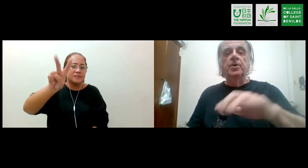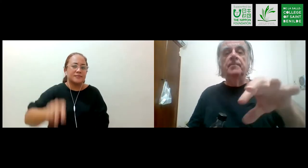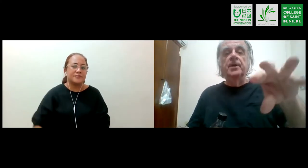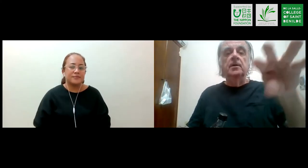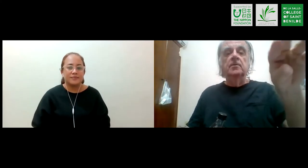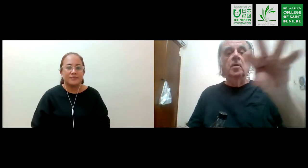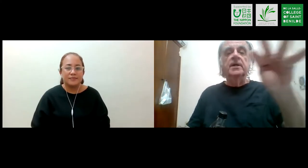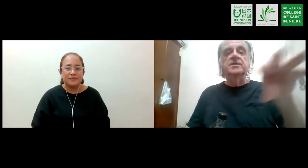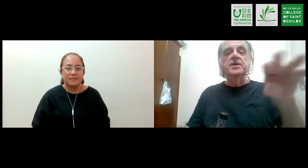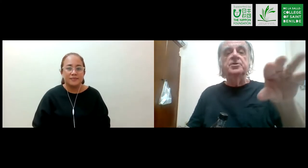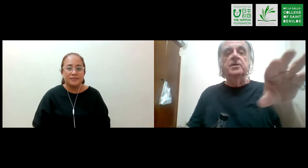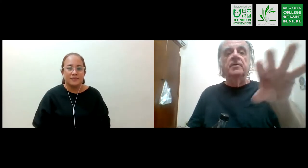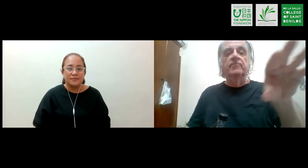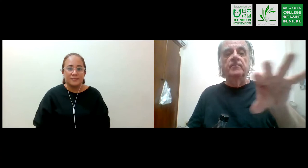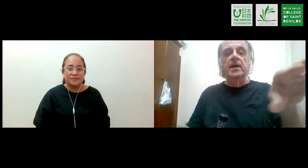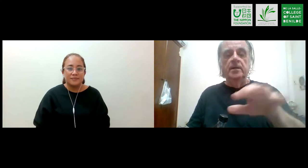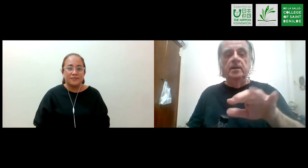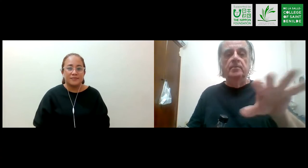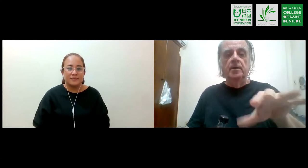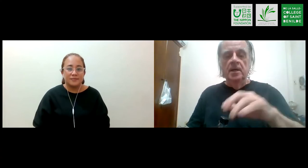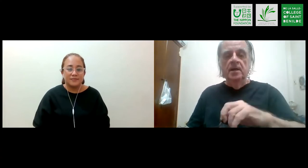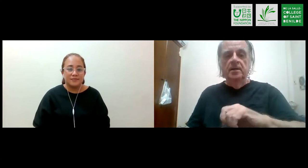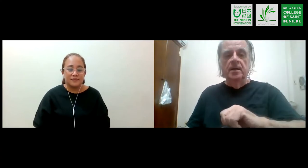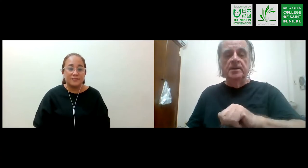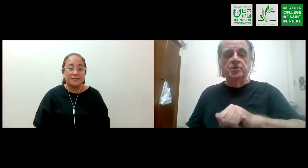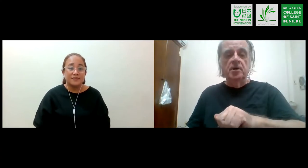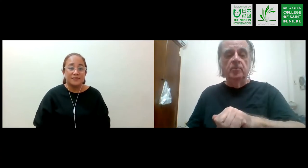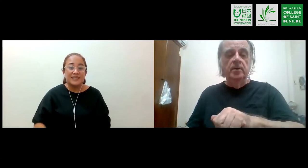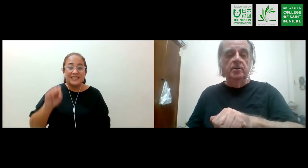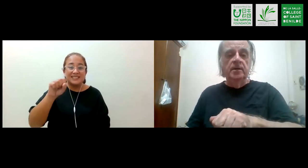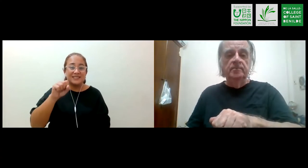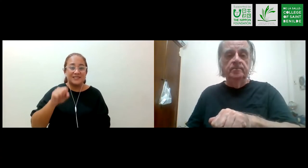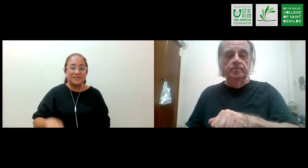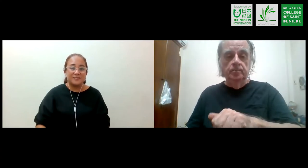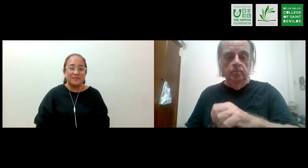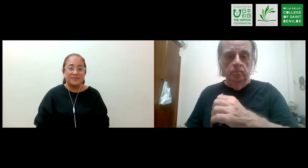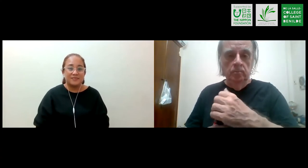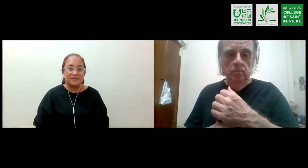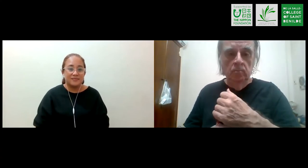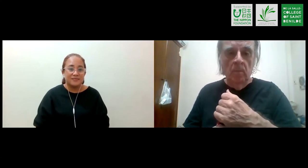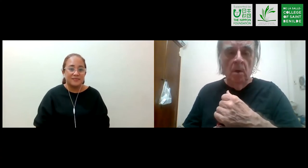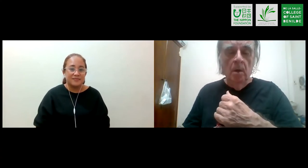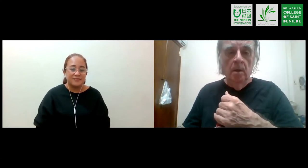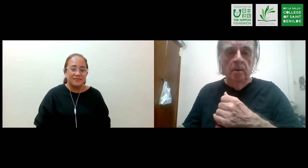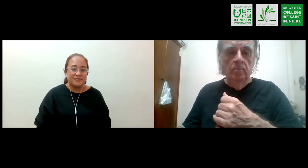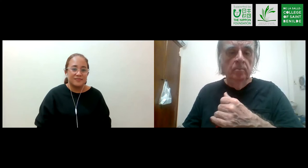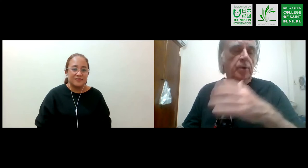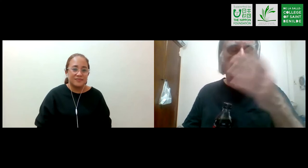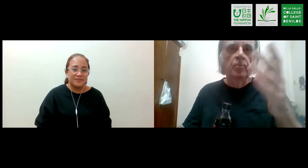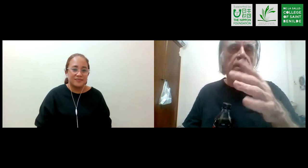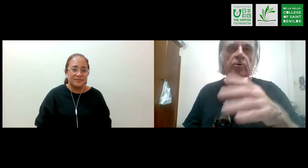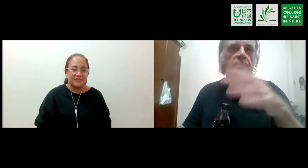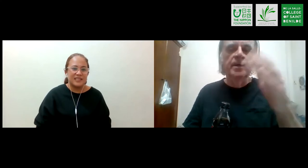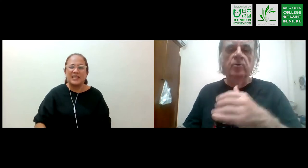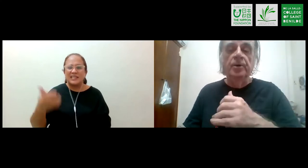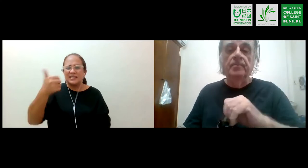Or pull up the organization of the last From which chart we group? looked at. We had two groups, so just Pull up